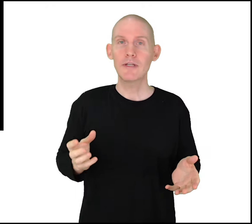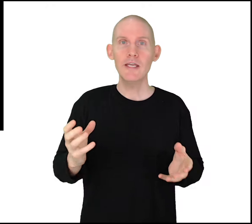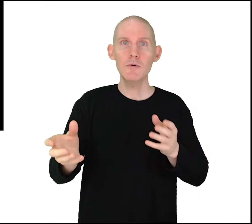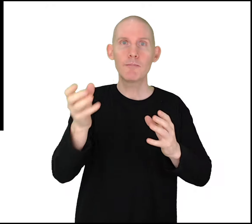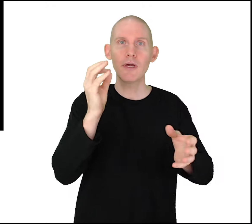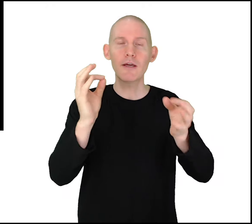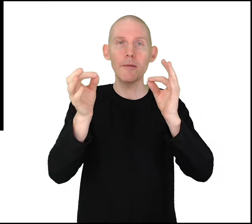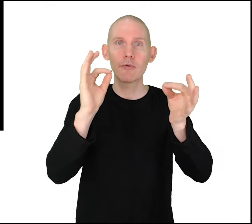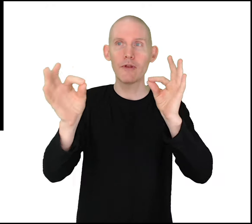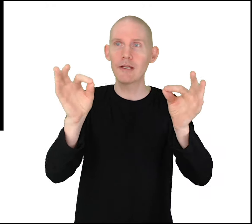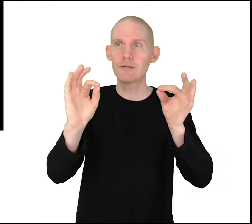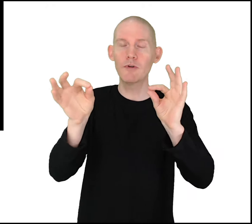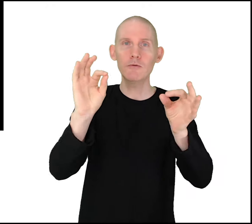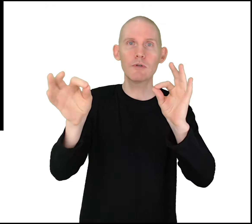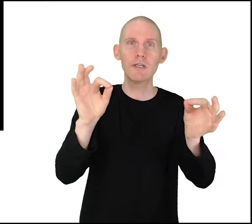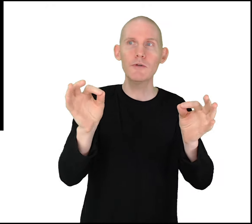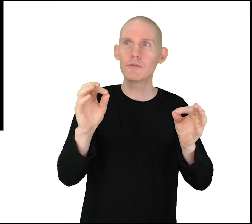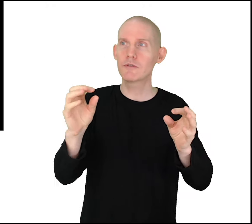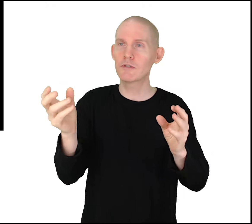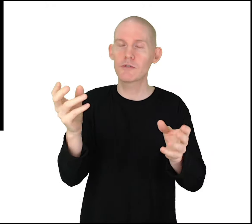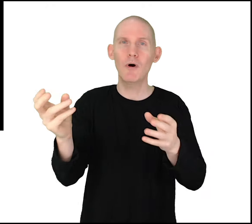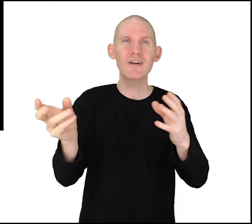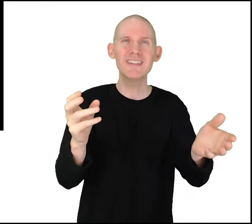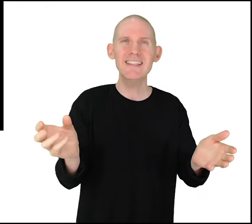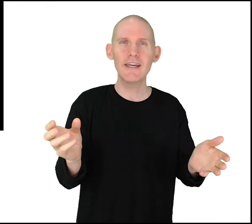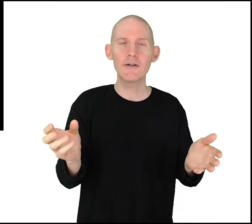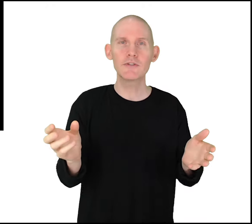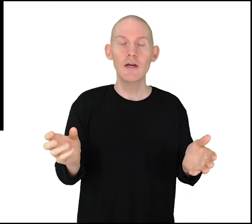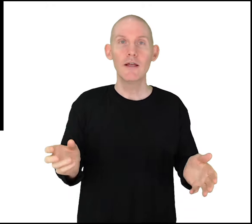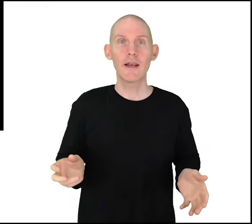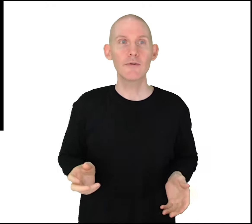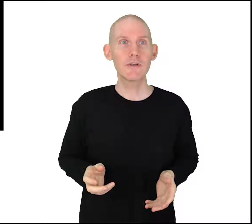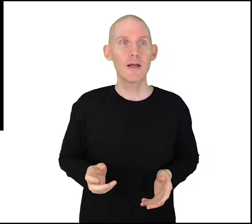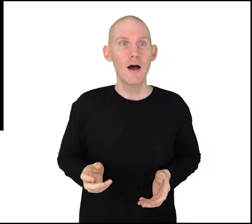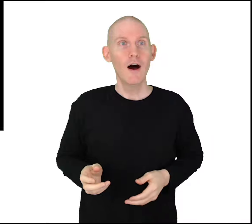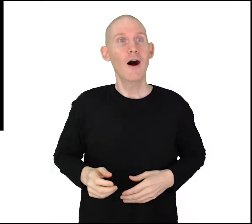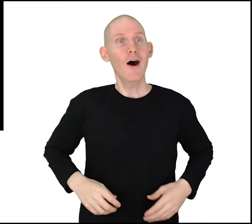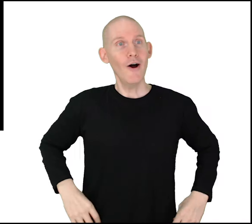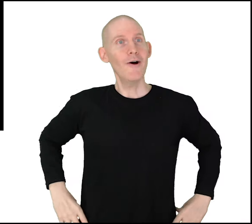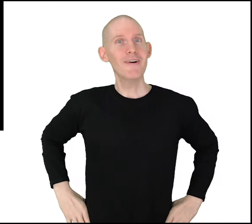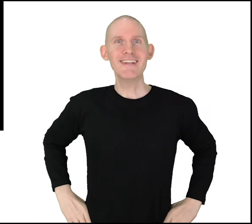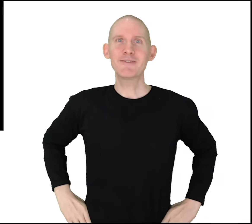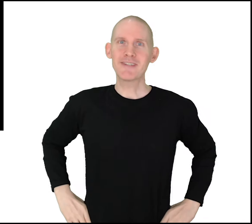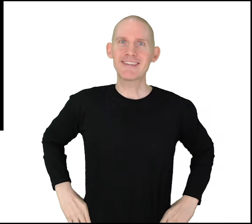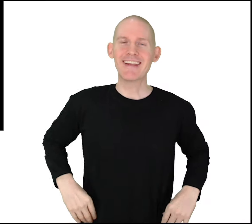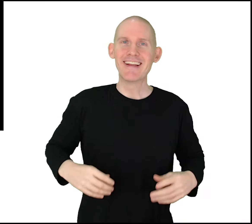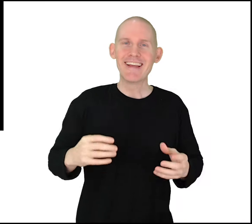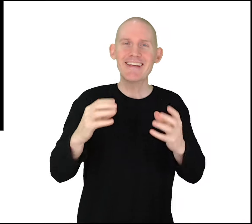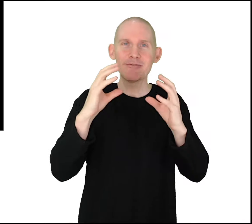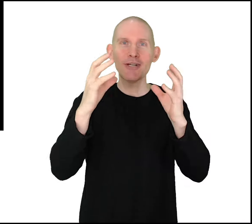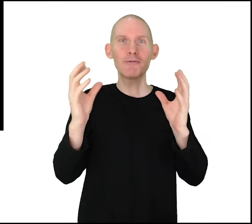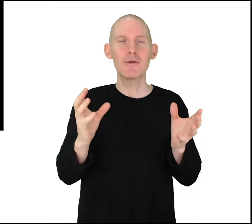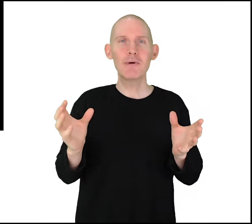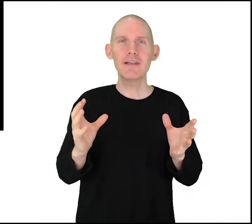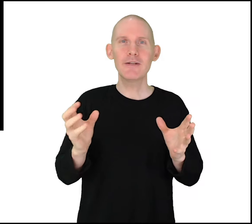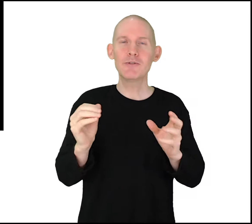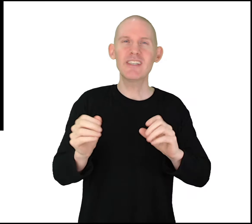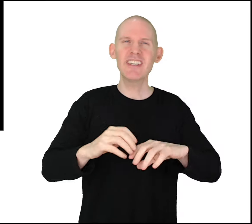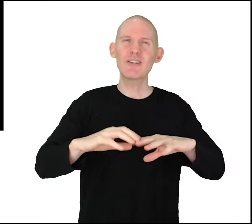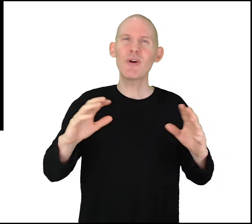would pick up things, visual cues, small details that I was like, oh, interesting. His visual ability was just